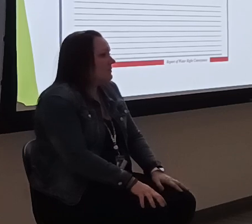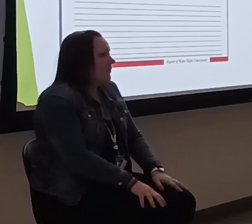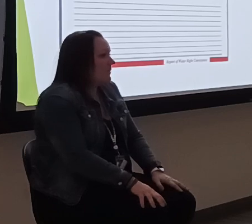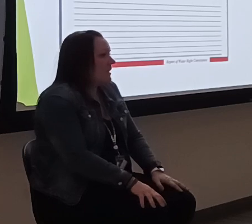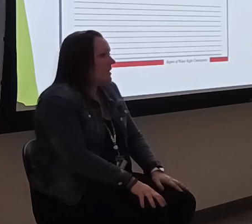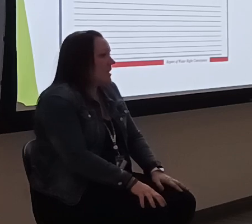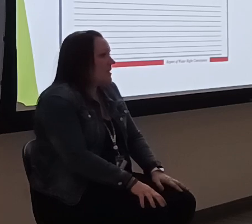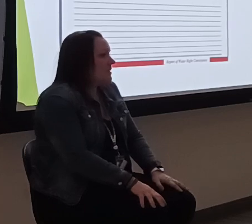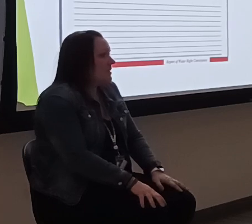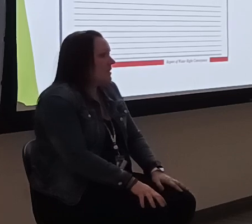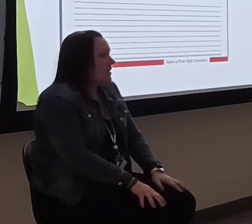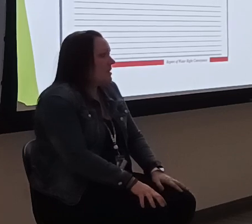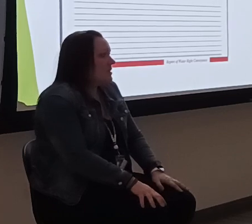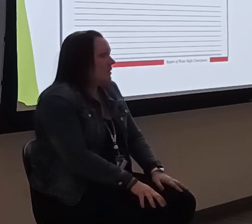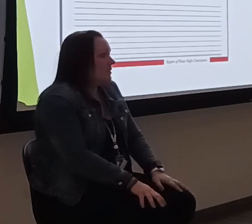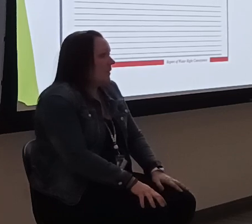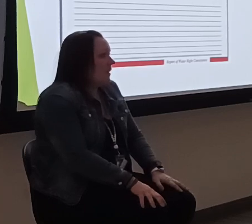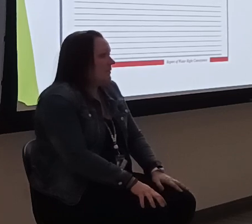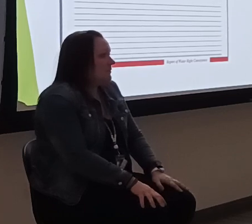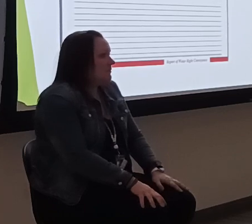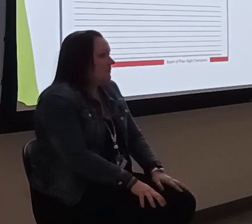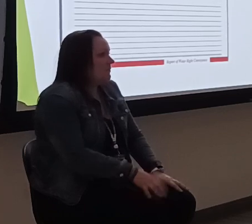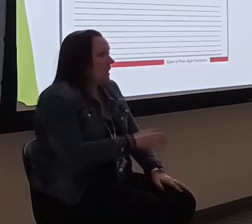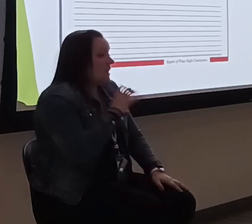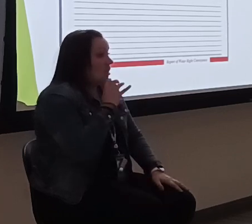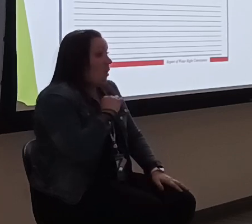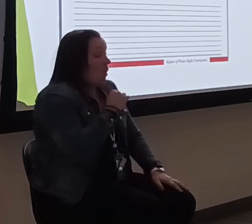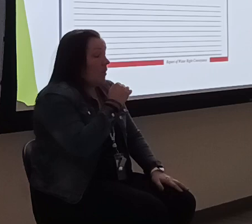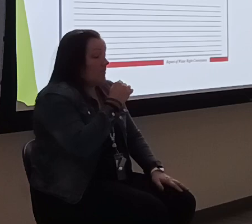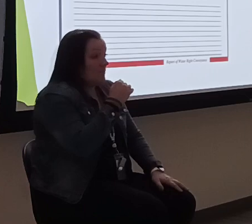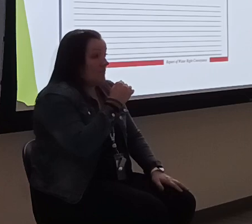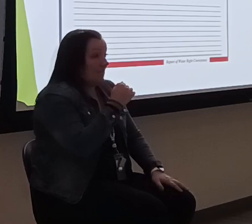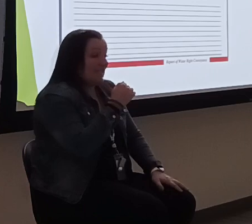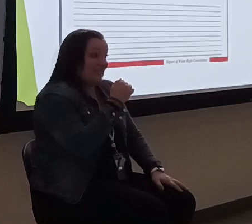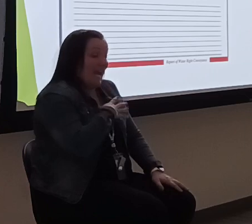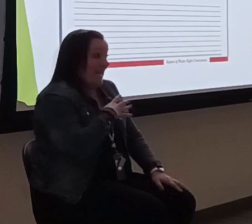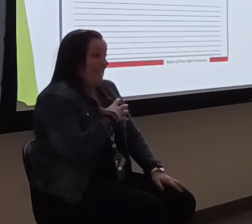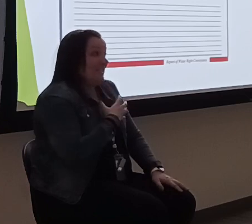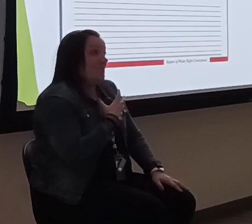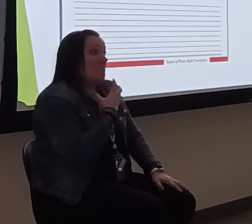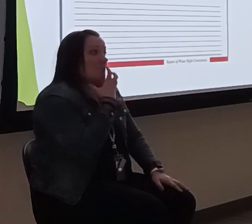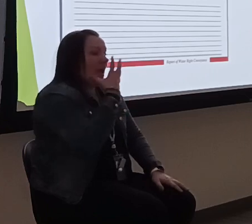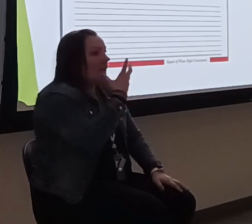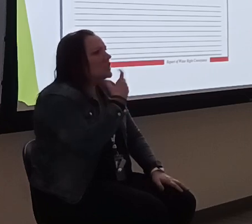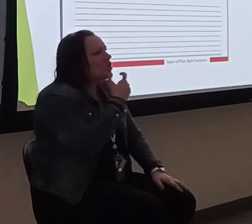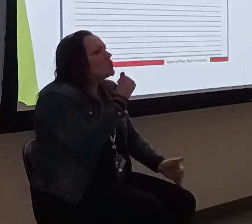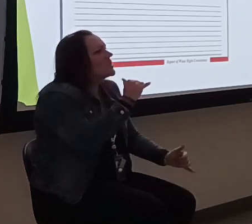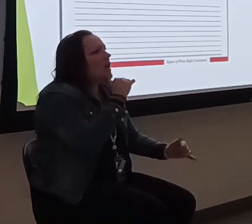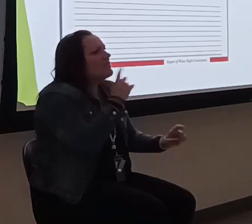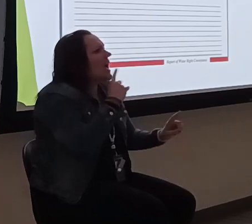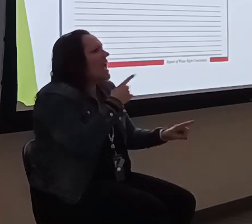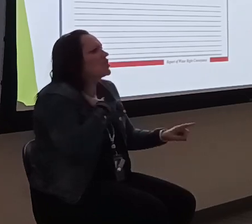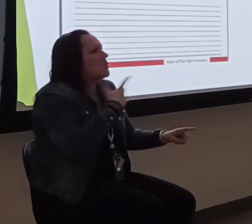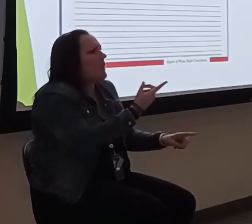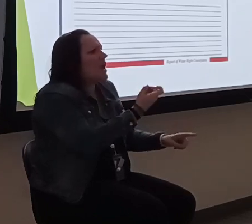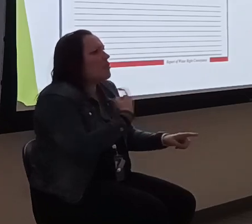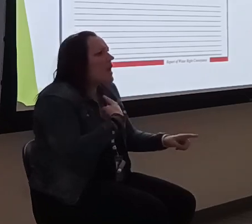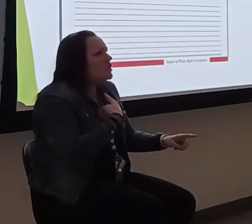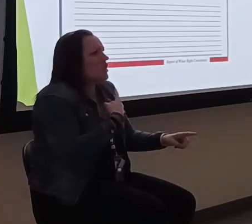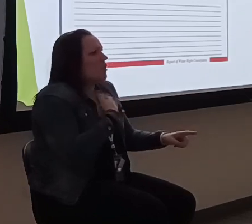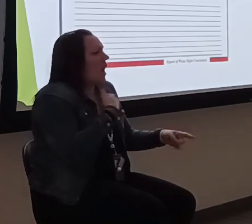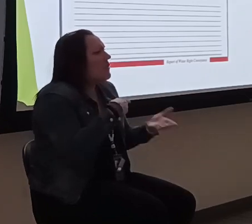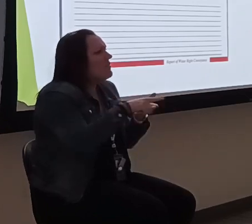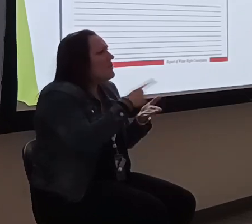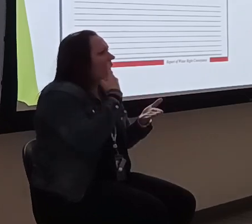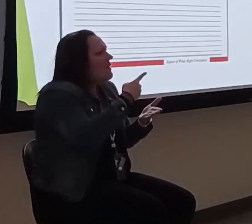question. And so we About paying separate money to update the public record? Yes, you are, but we can talk about that